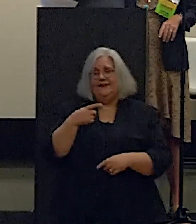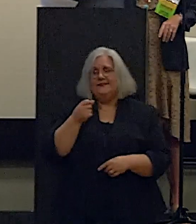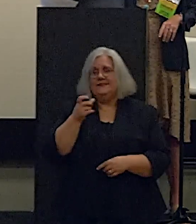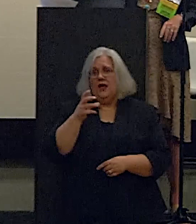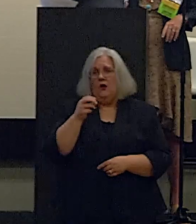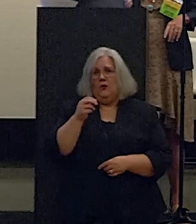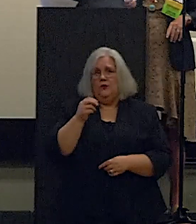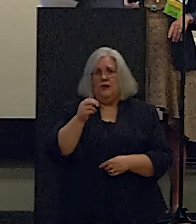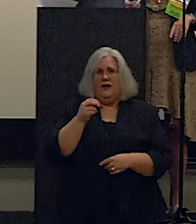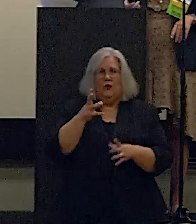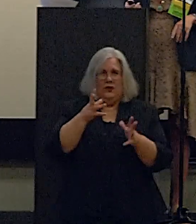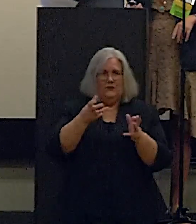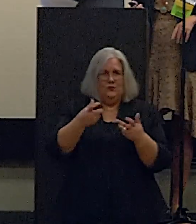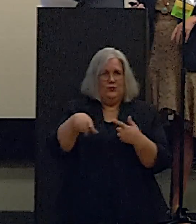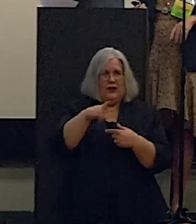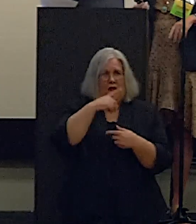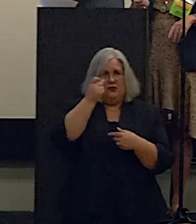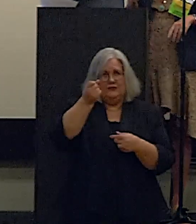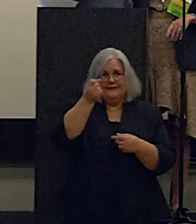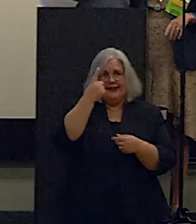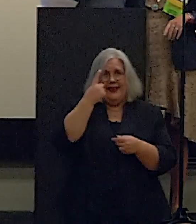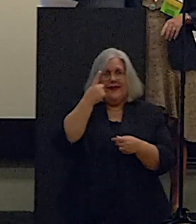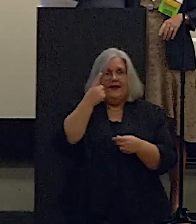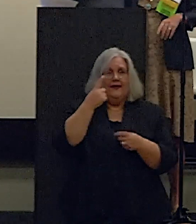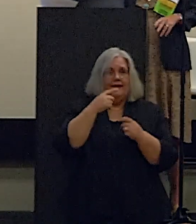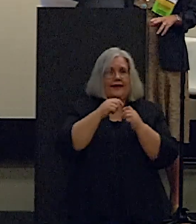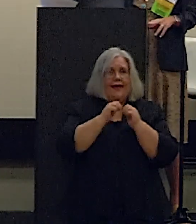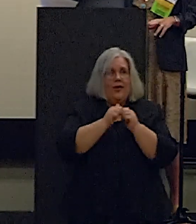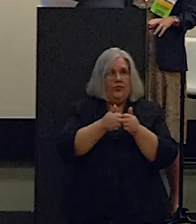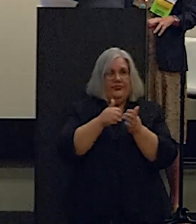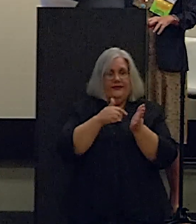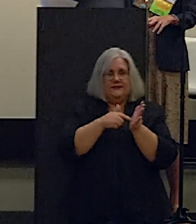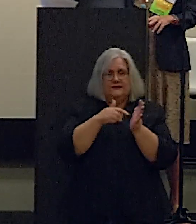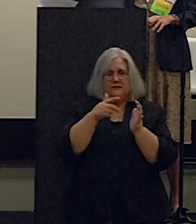so I just want you to understand how this